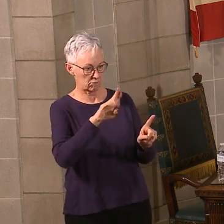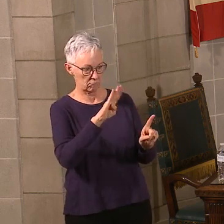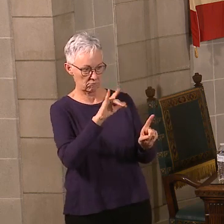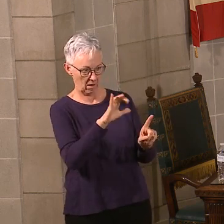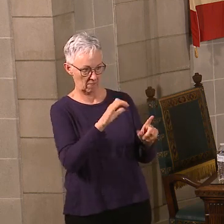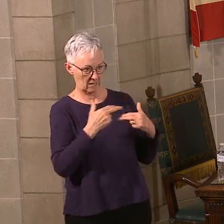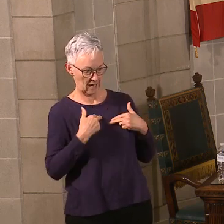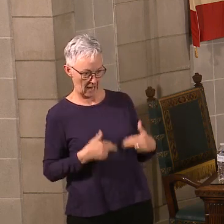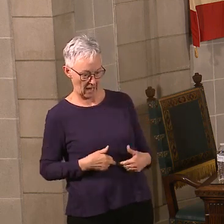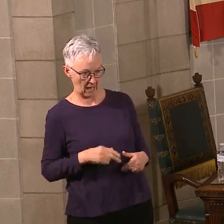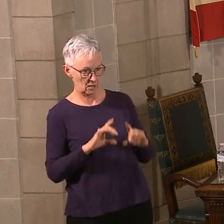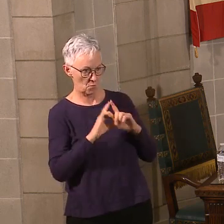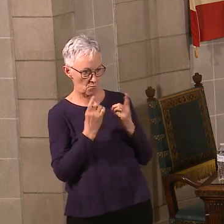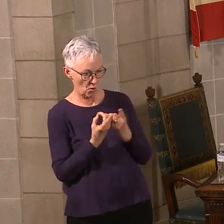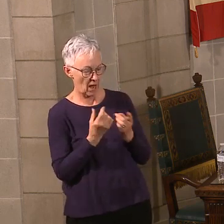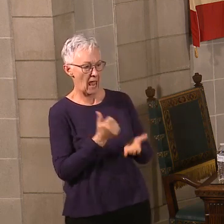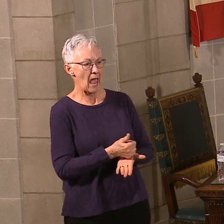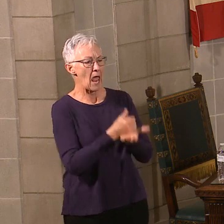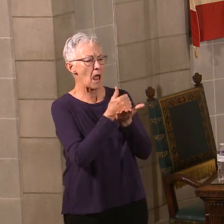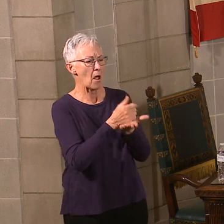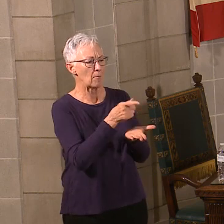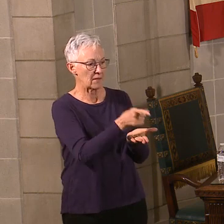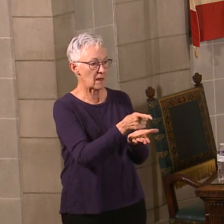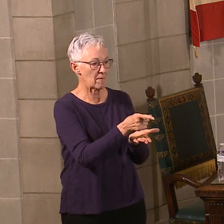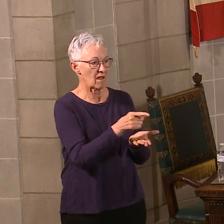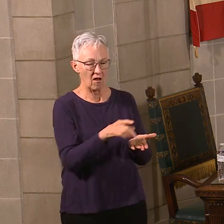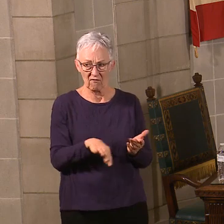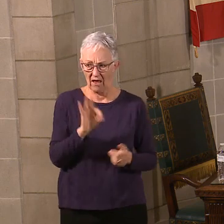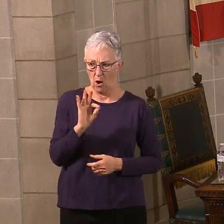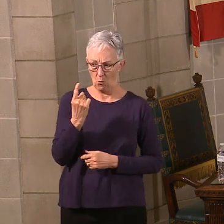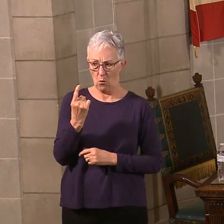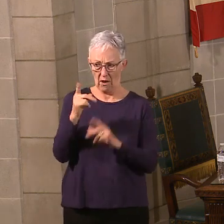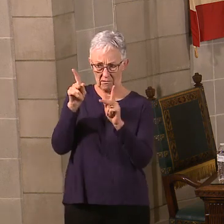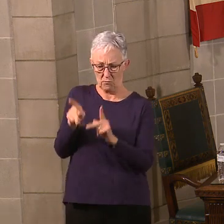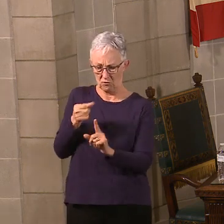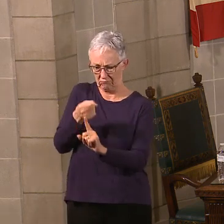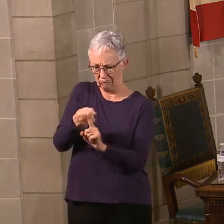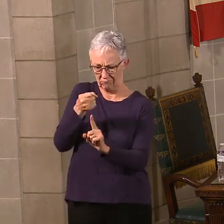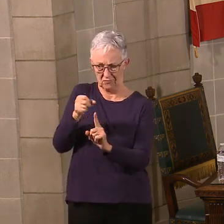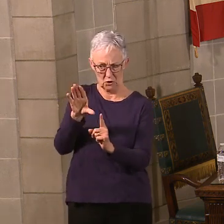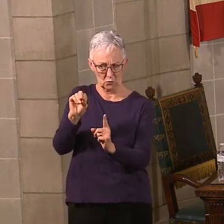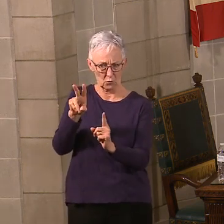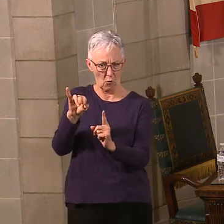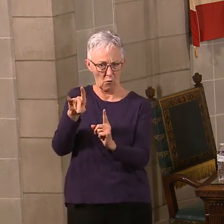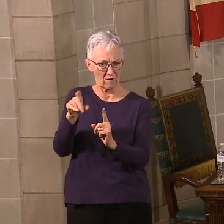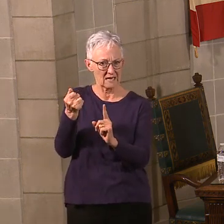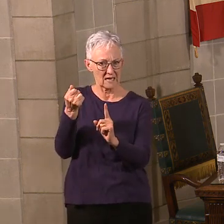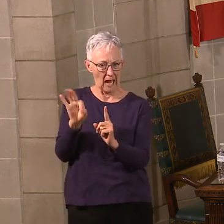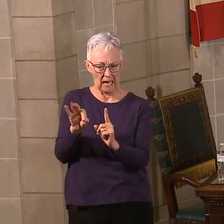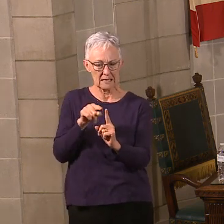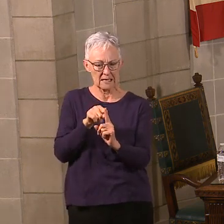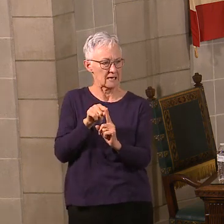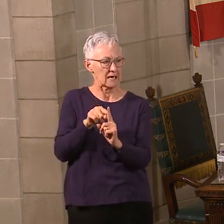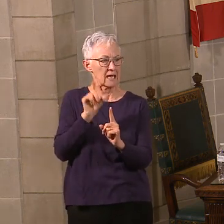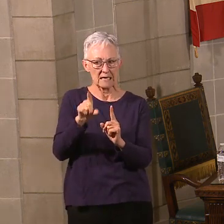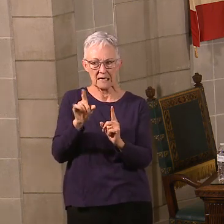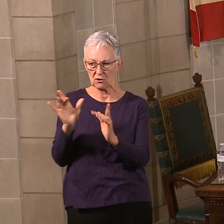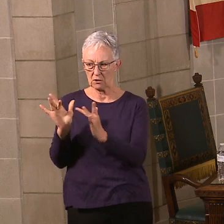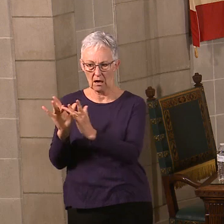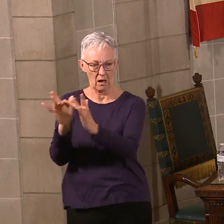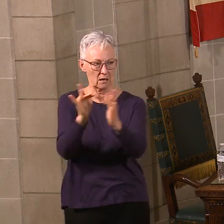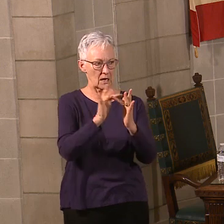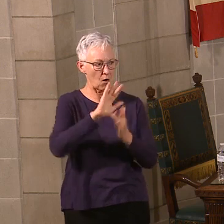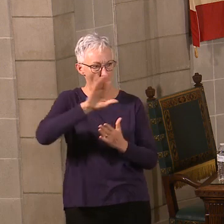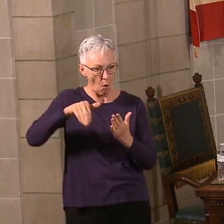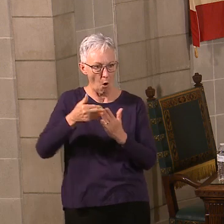to go out and contact all the other people that that person has been in contact with so that we can get them to quarantine at home. So that's going to be